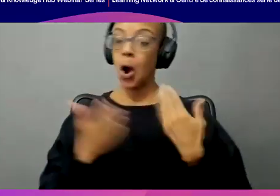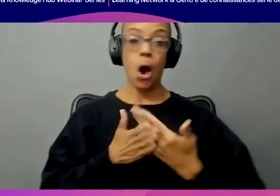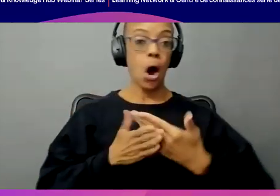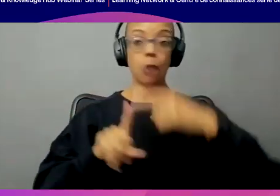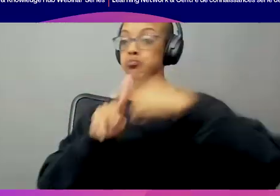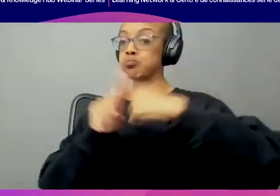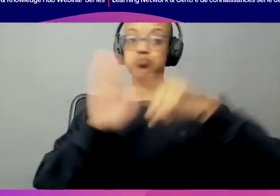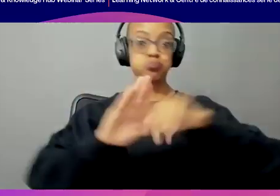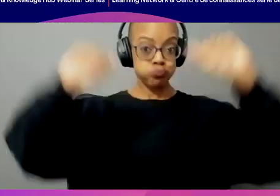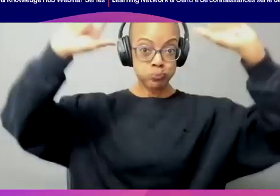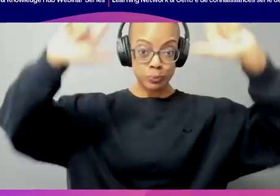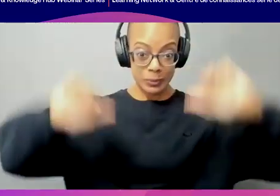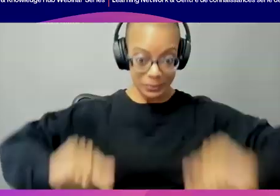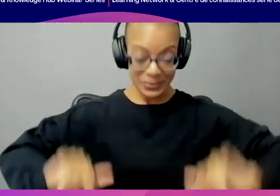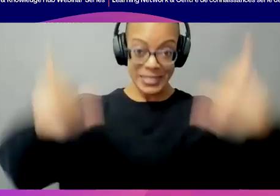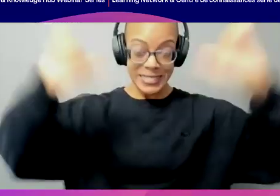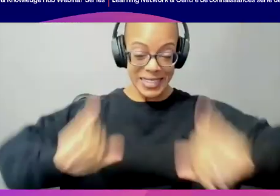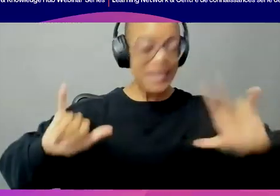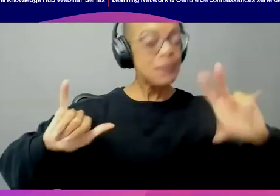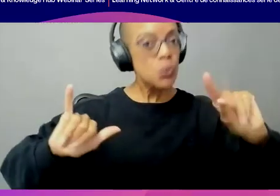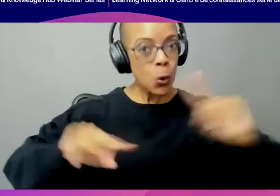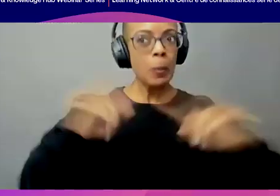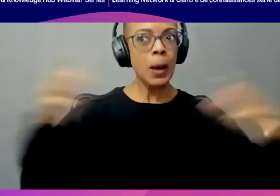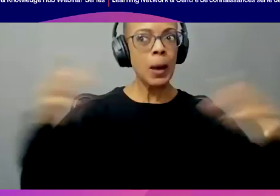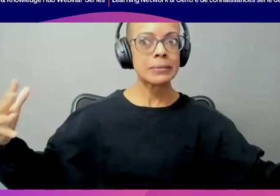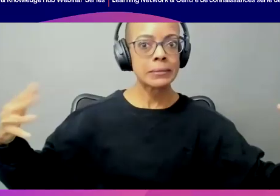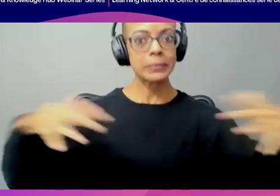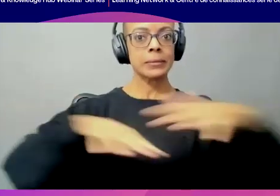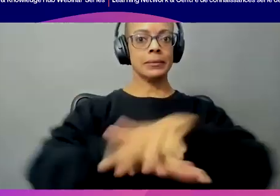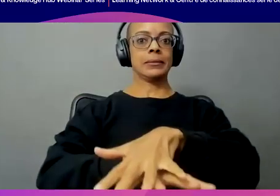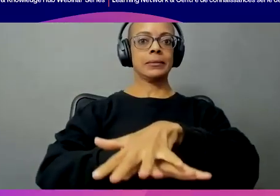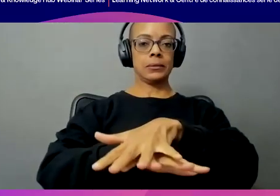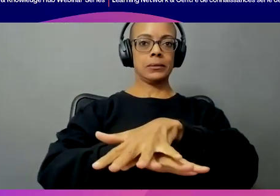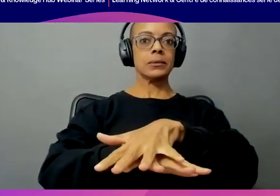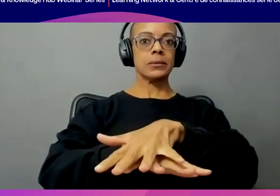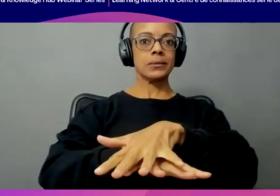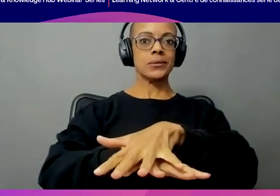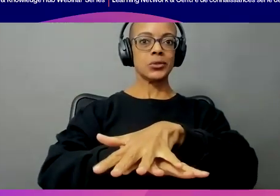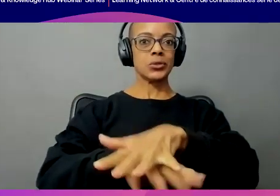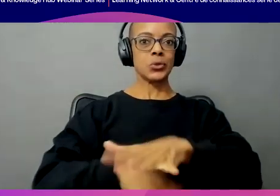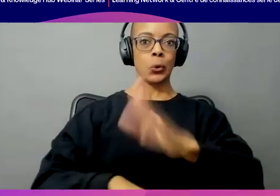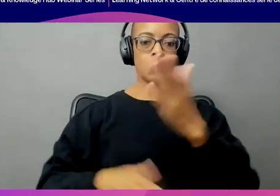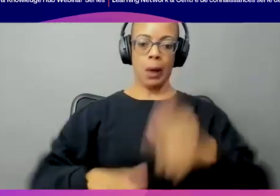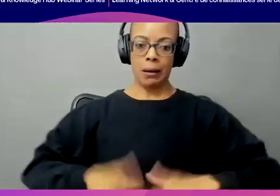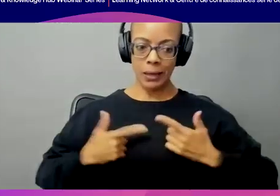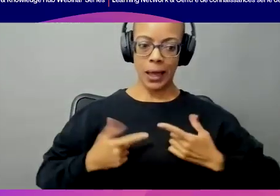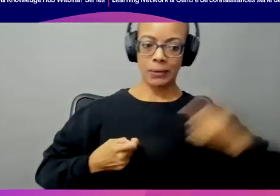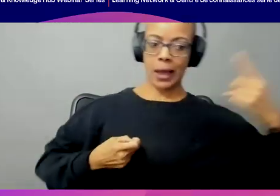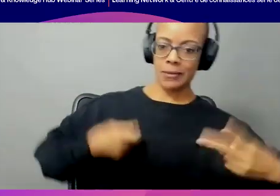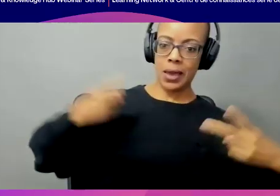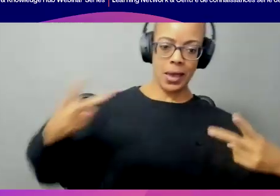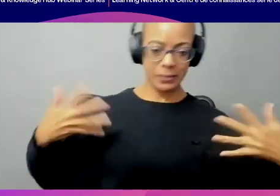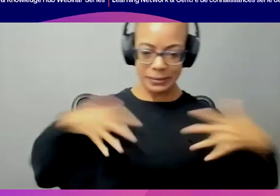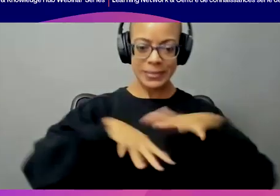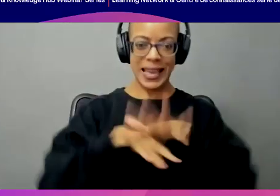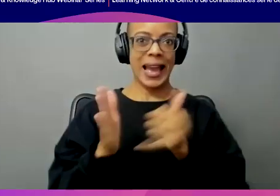is a way of thinking about the combined, thinking about those two parts of our lives together. Katrina, do you have thoughts that